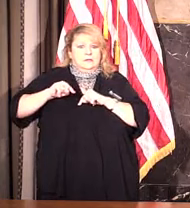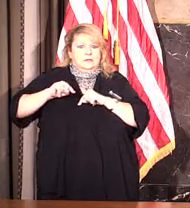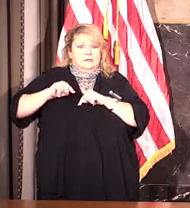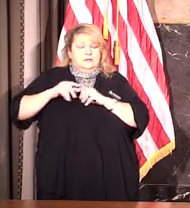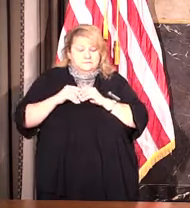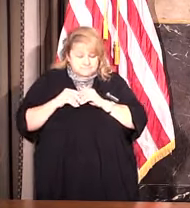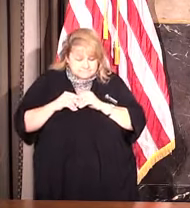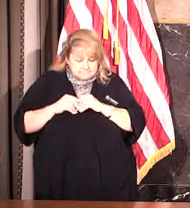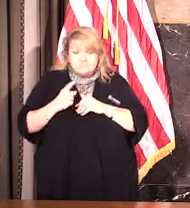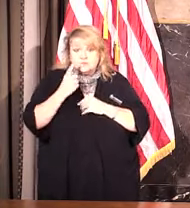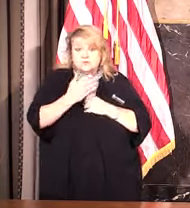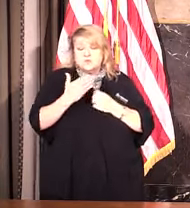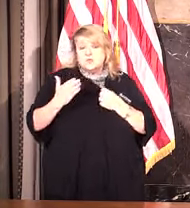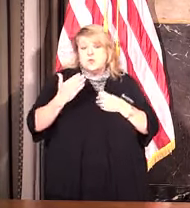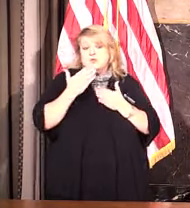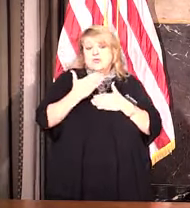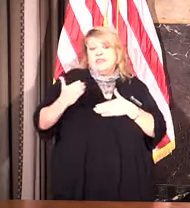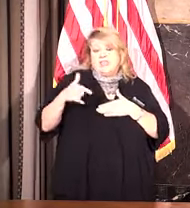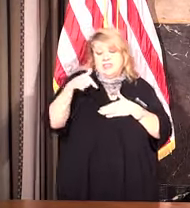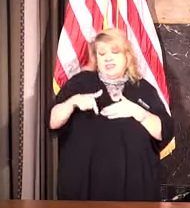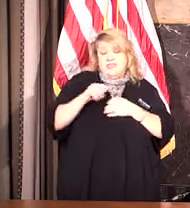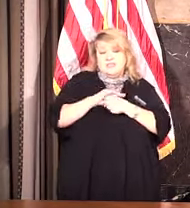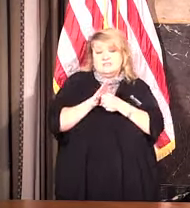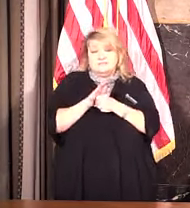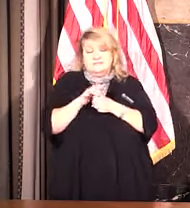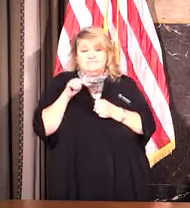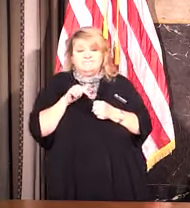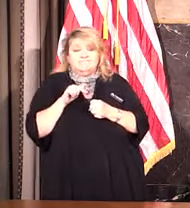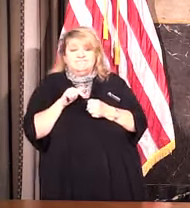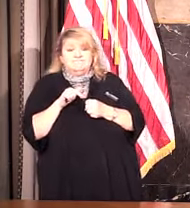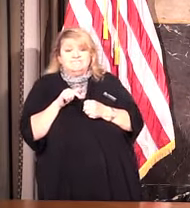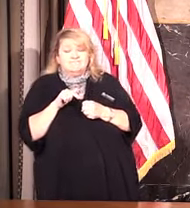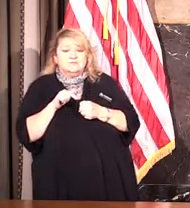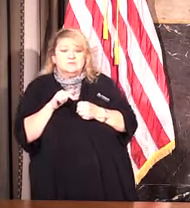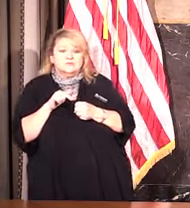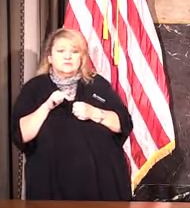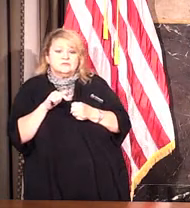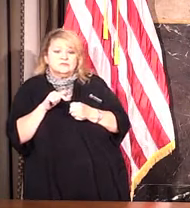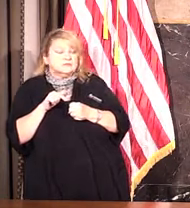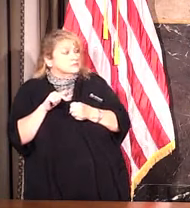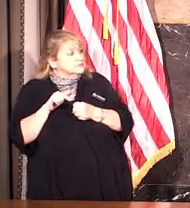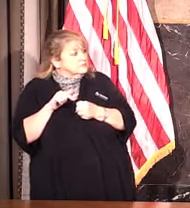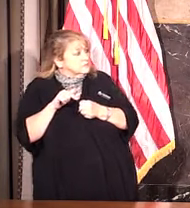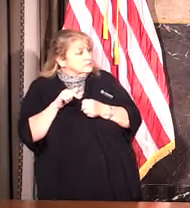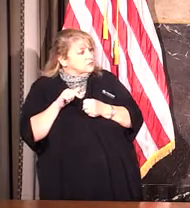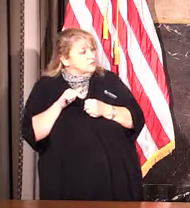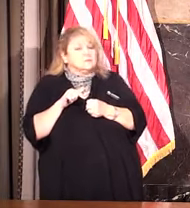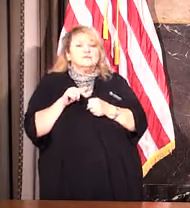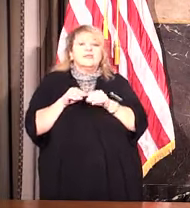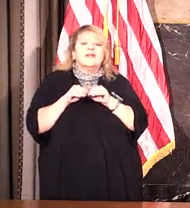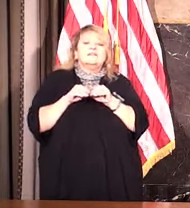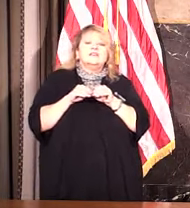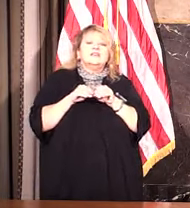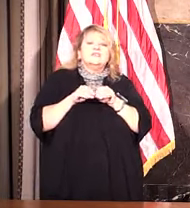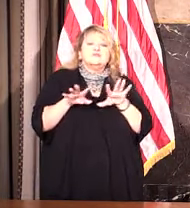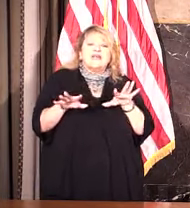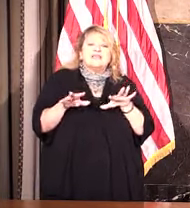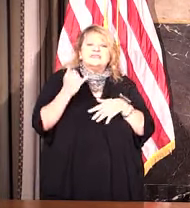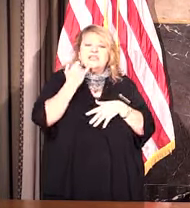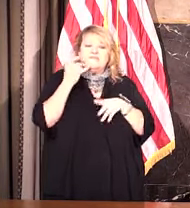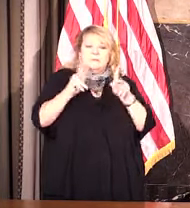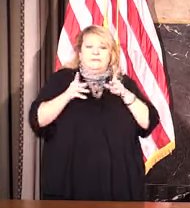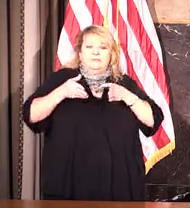One of the good things about this is this virus, it does not spread by a fact of life. It only spreads if people let it.